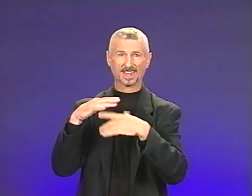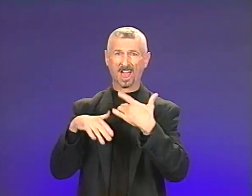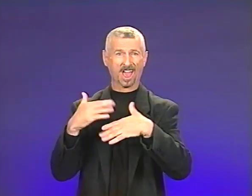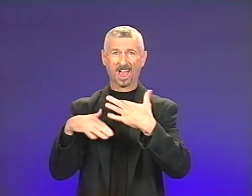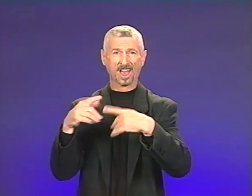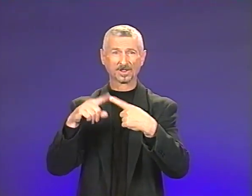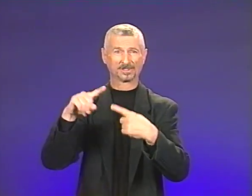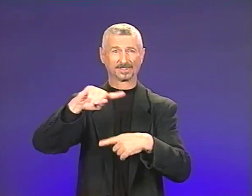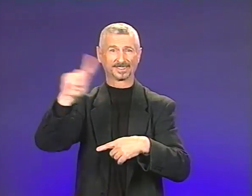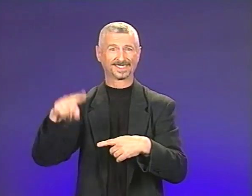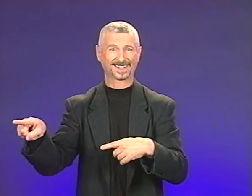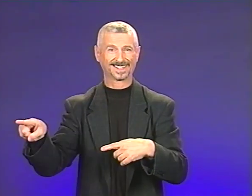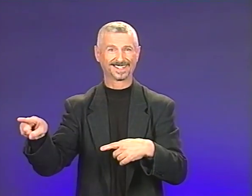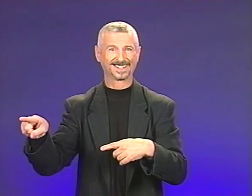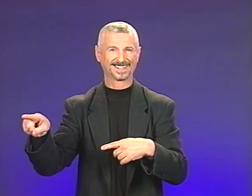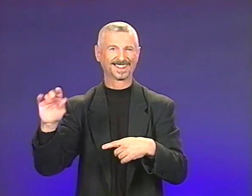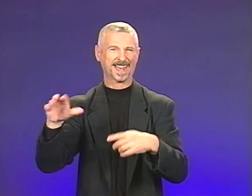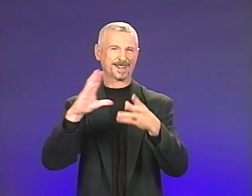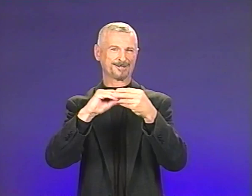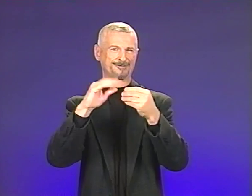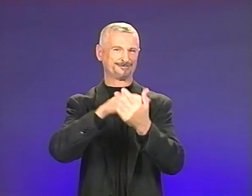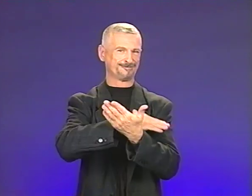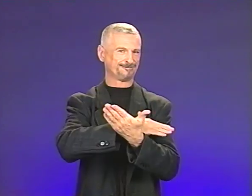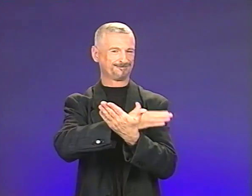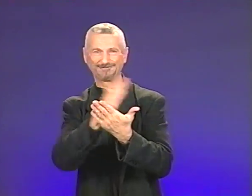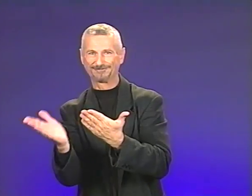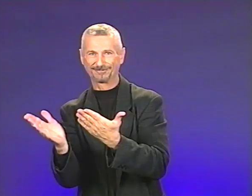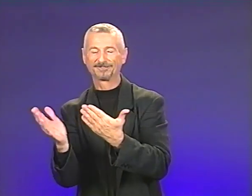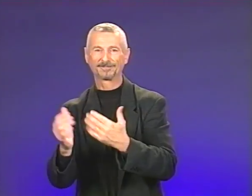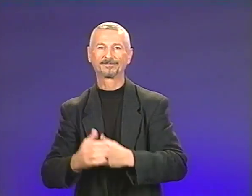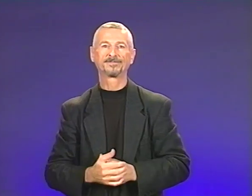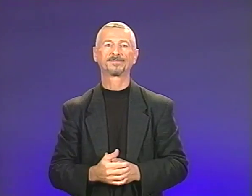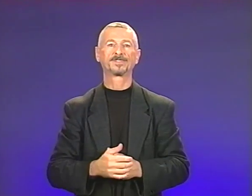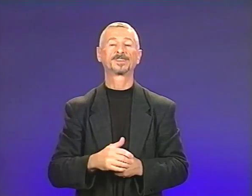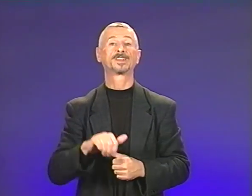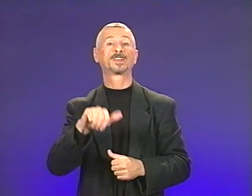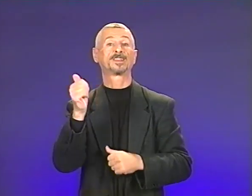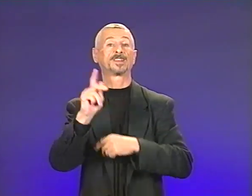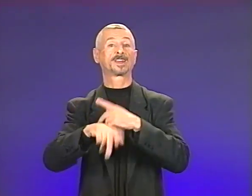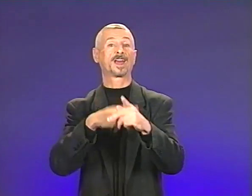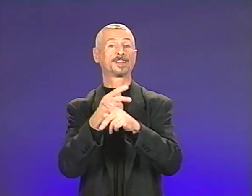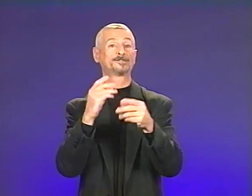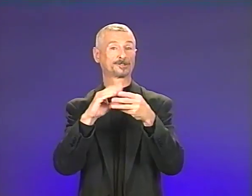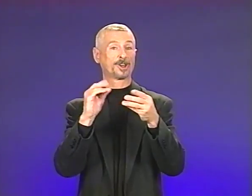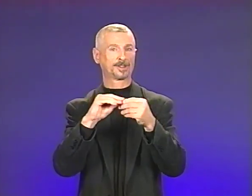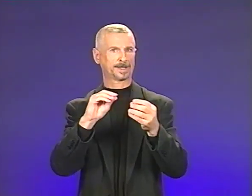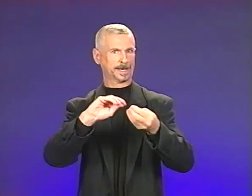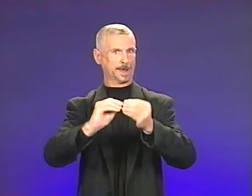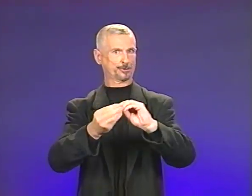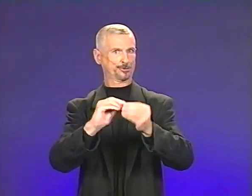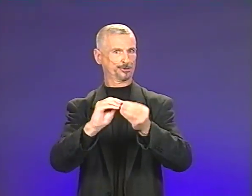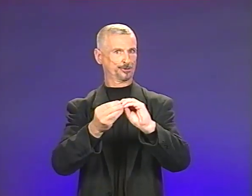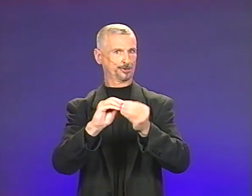up. E, tires screech. F, spectators' eyes follow the car zooming off. And the story continues until it ends with the Z hand